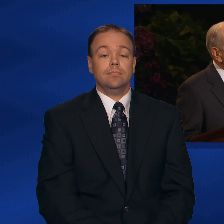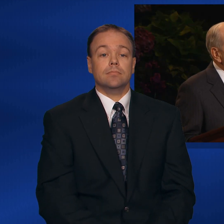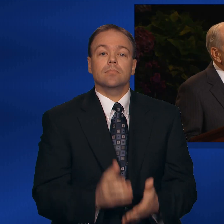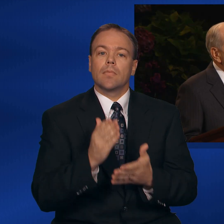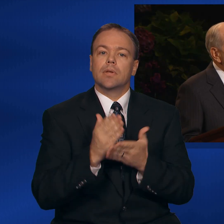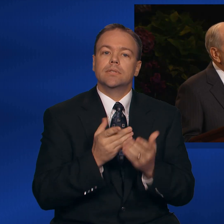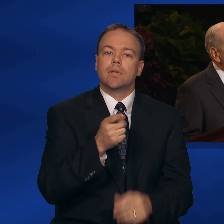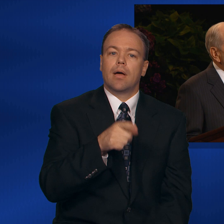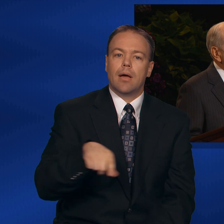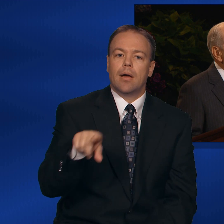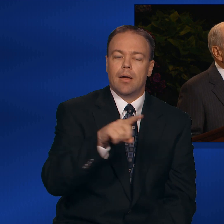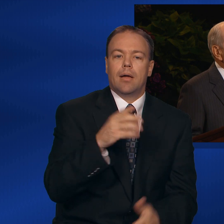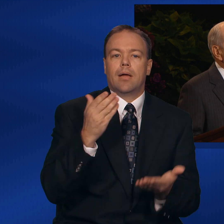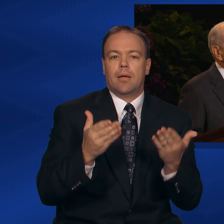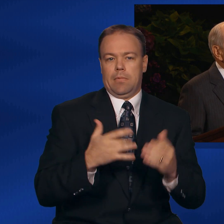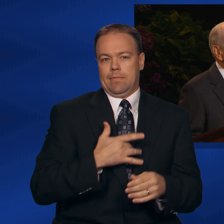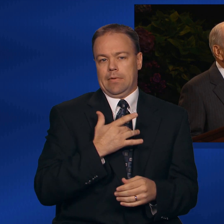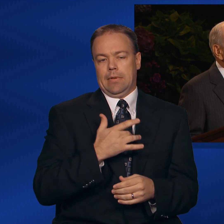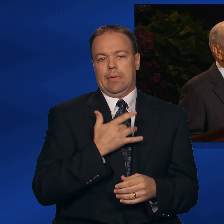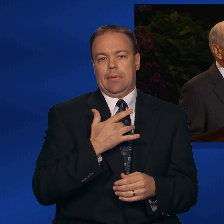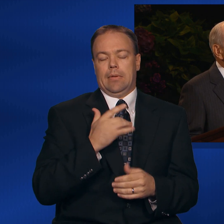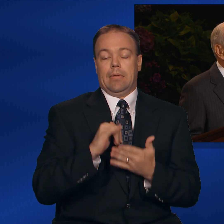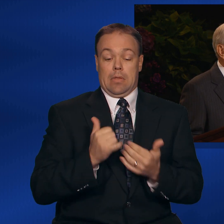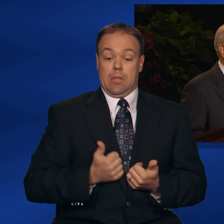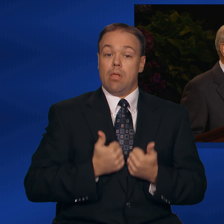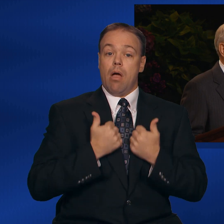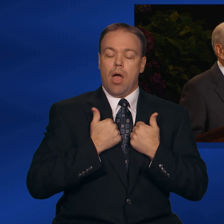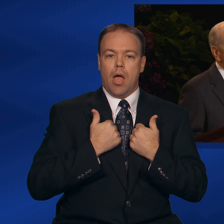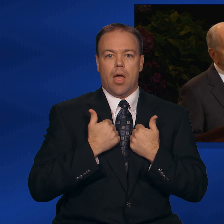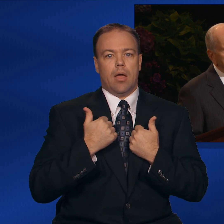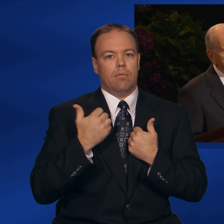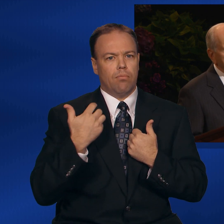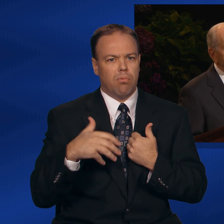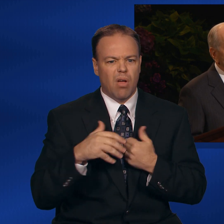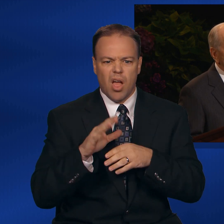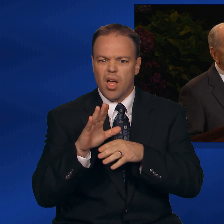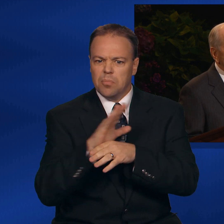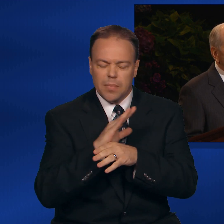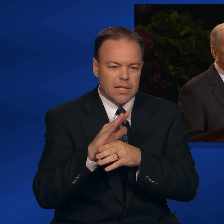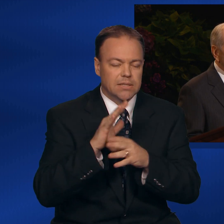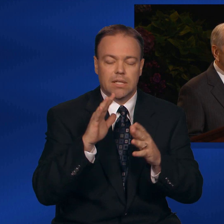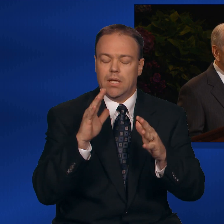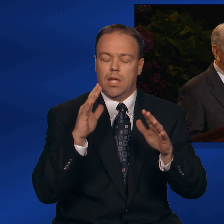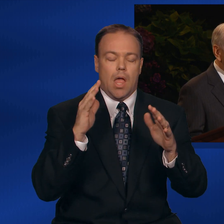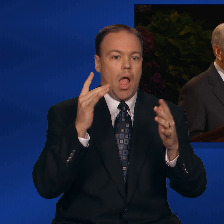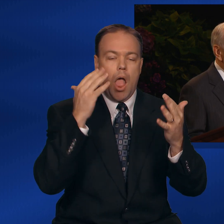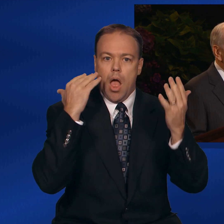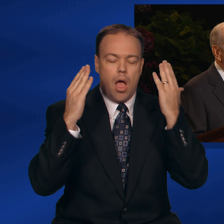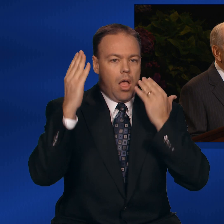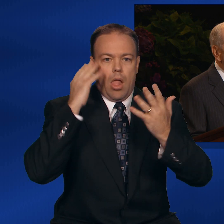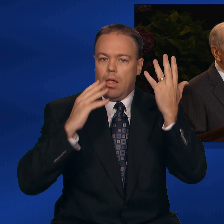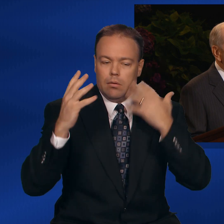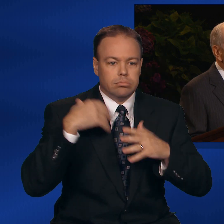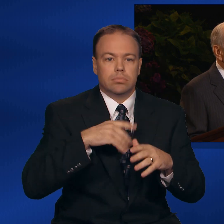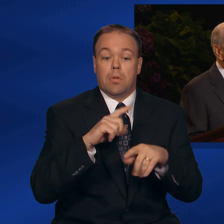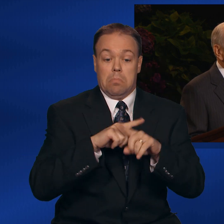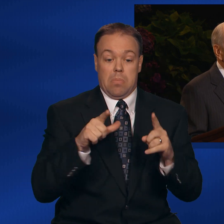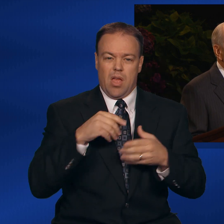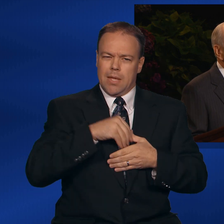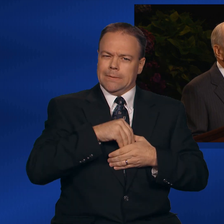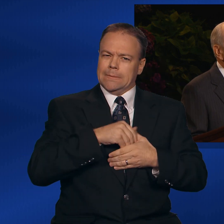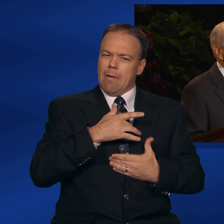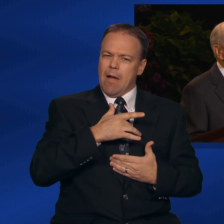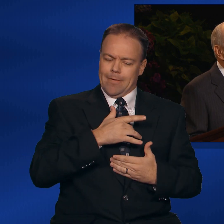Some of you may feel that life is busy and frenetic, yet down deep in your heart you feel